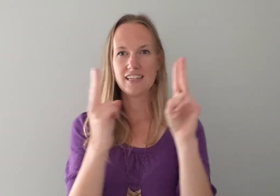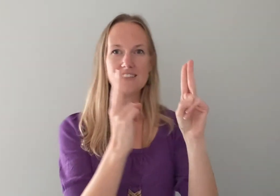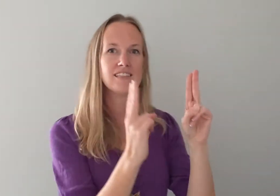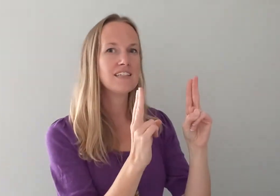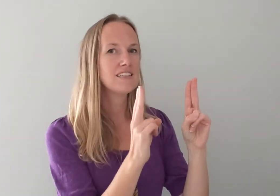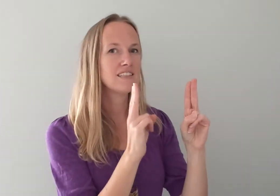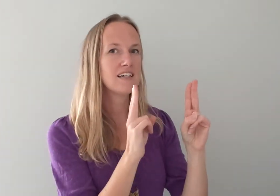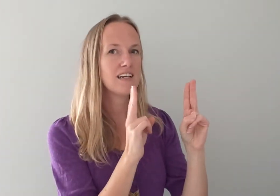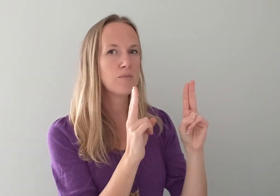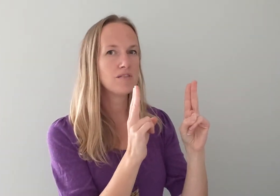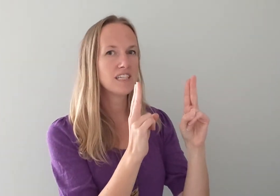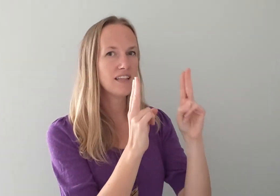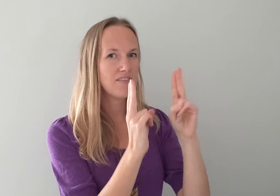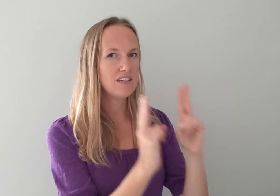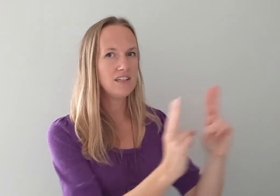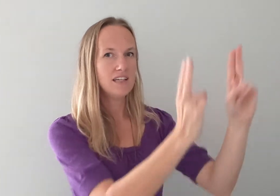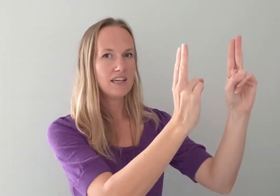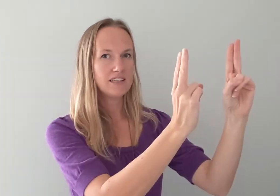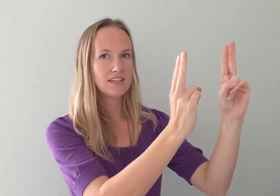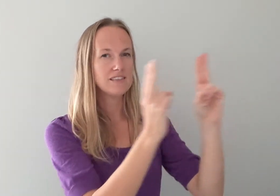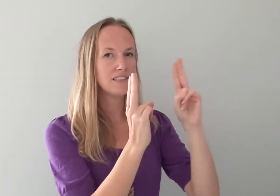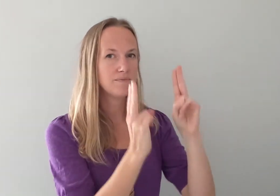this. Starting here about chin level, exalted.